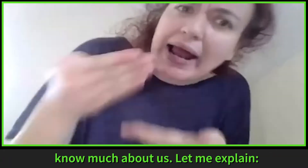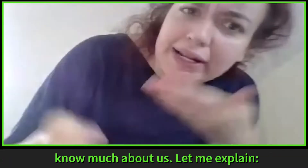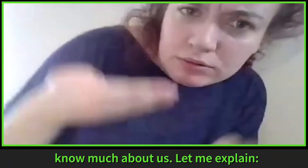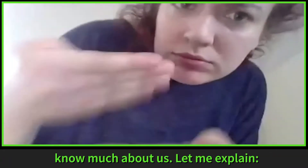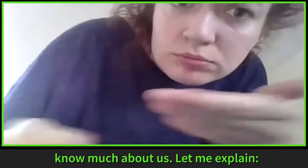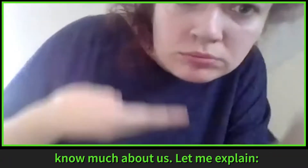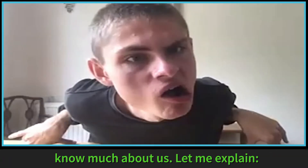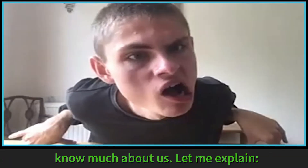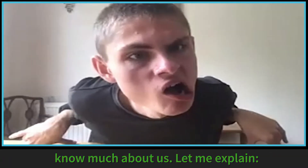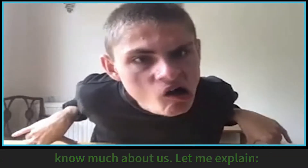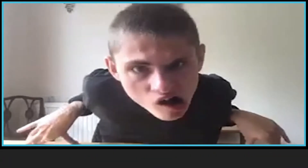explain.